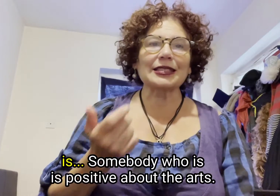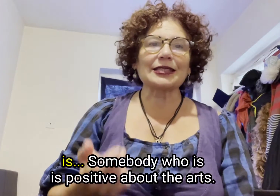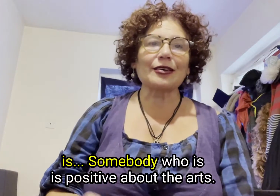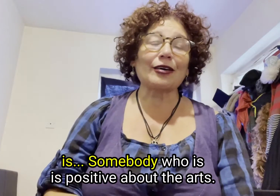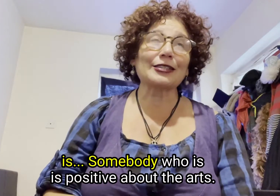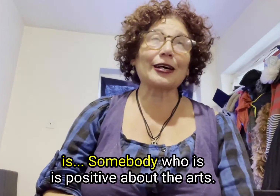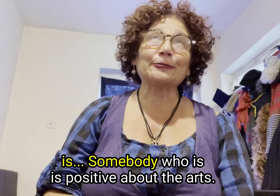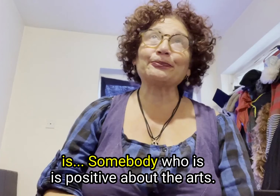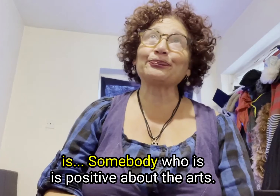is not